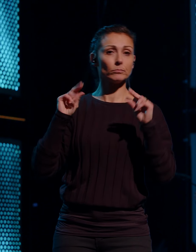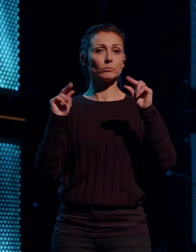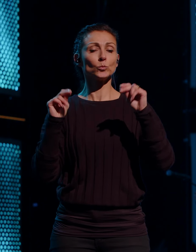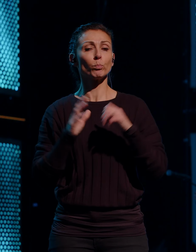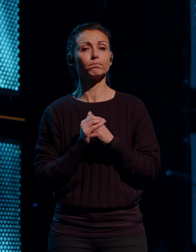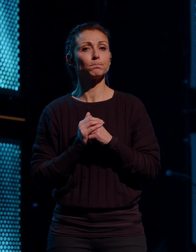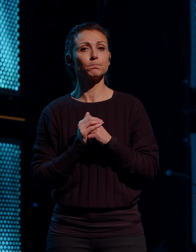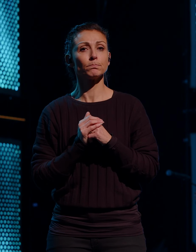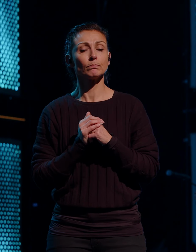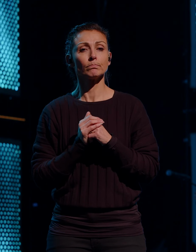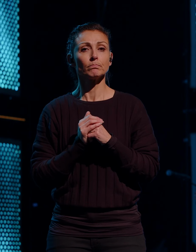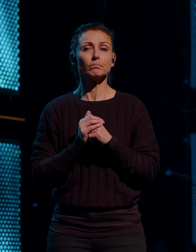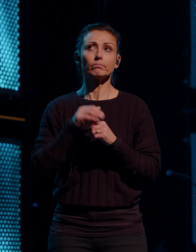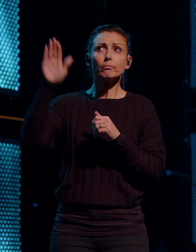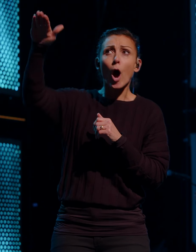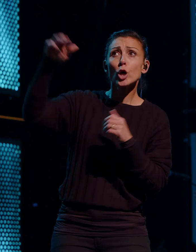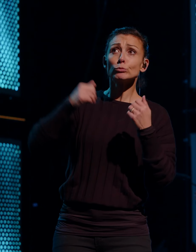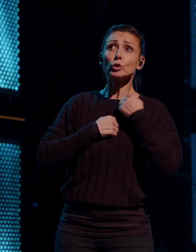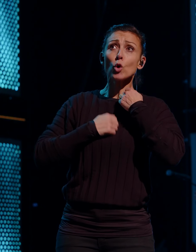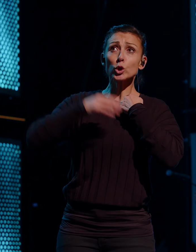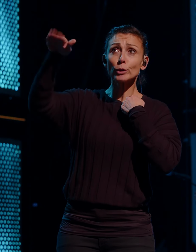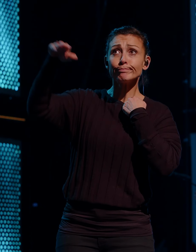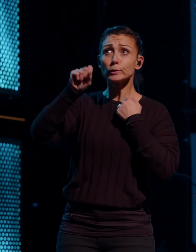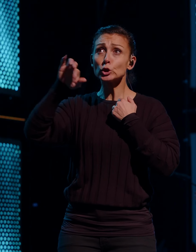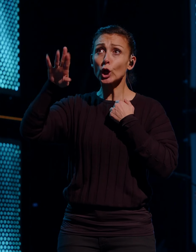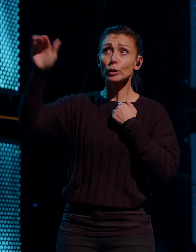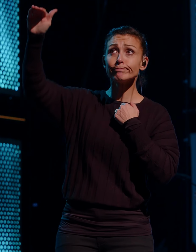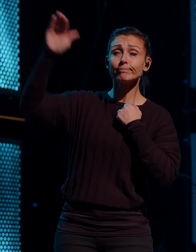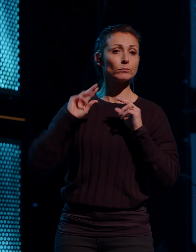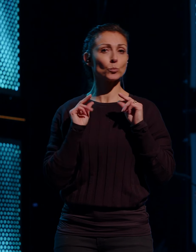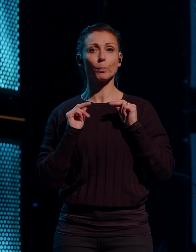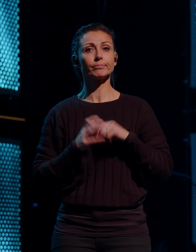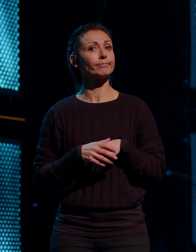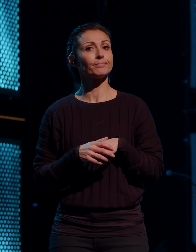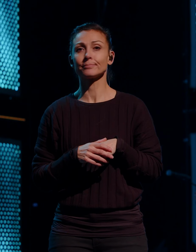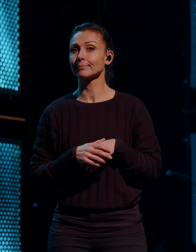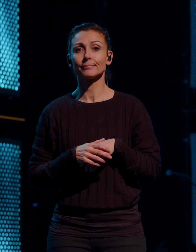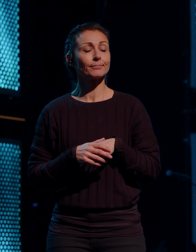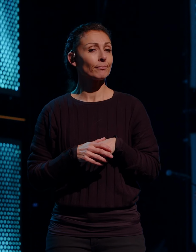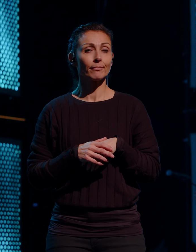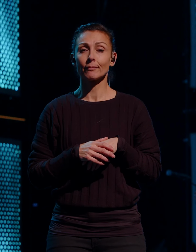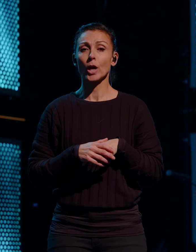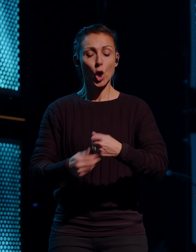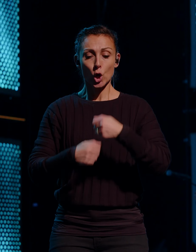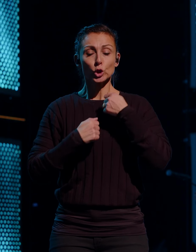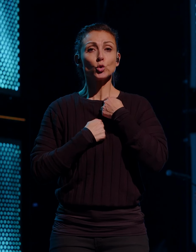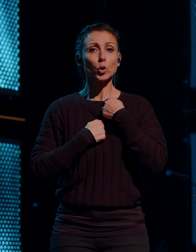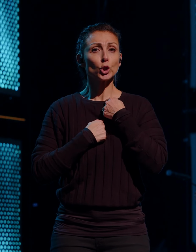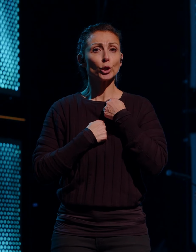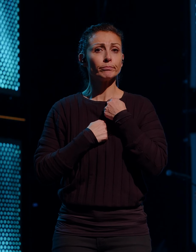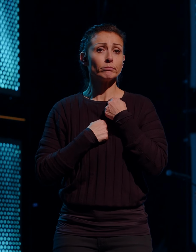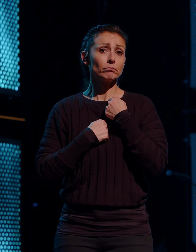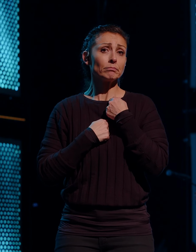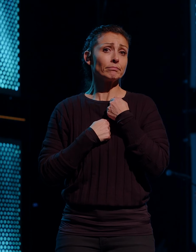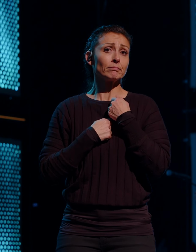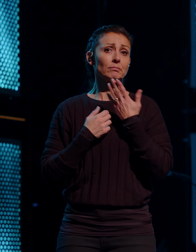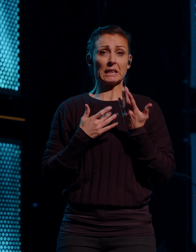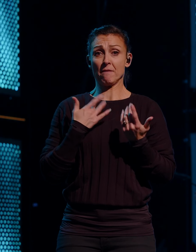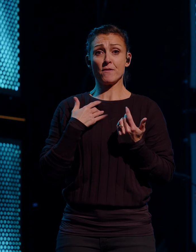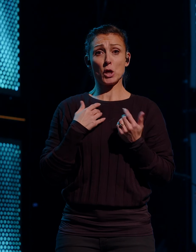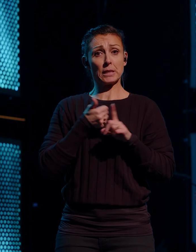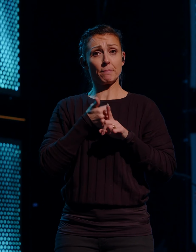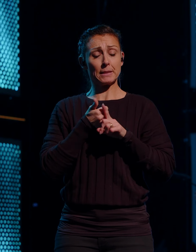it was the actions of these men, these honorable men. I mean, this is a guy of honor. He's a soldier. And the fact that